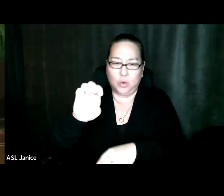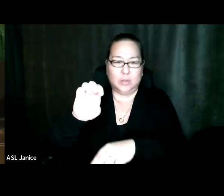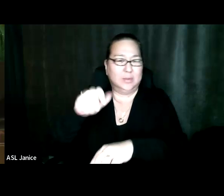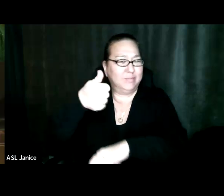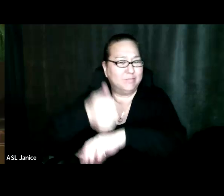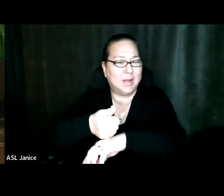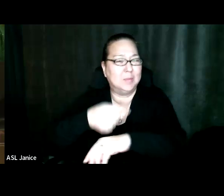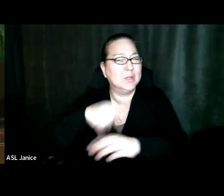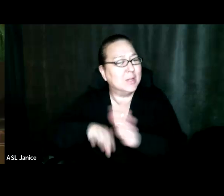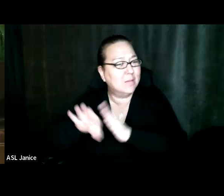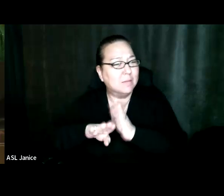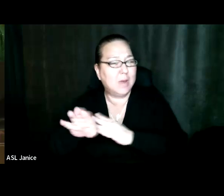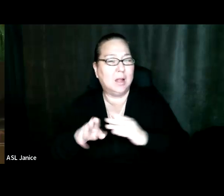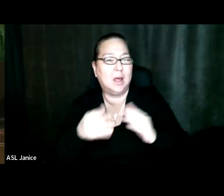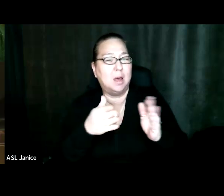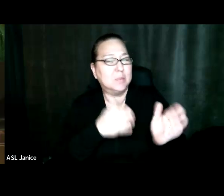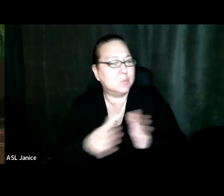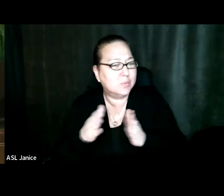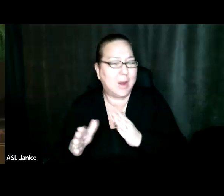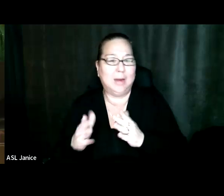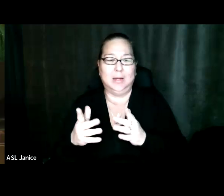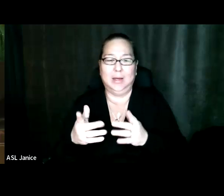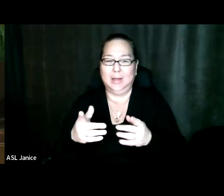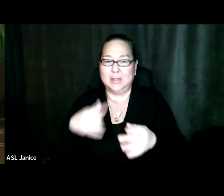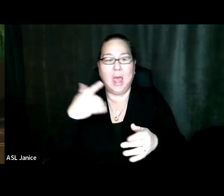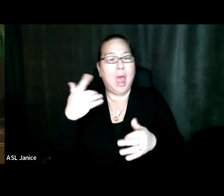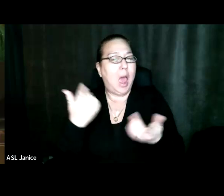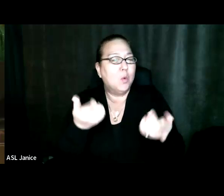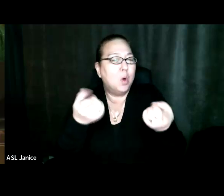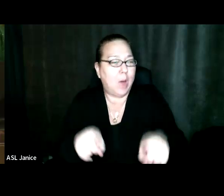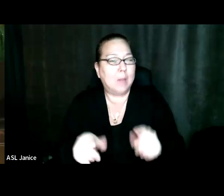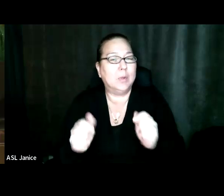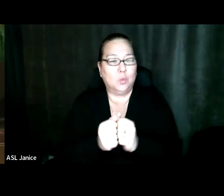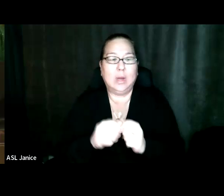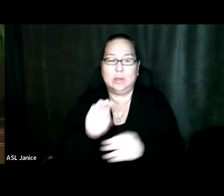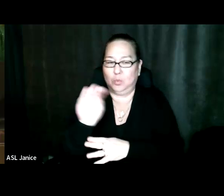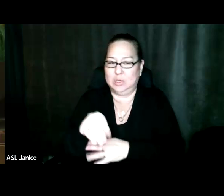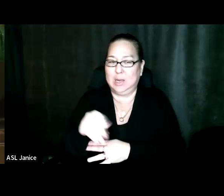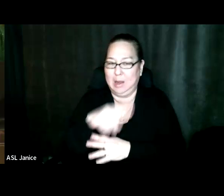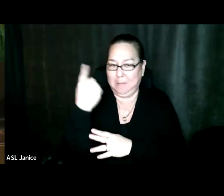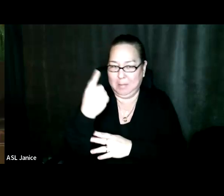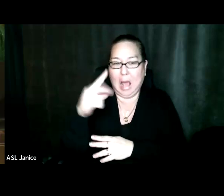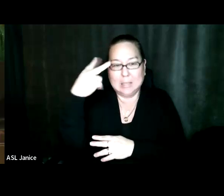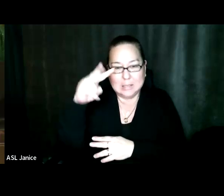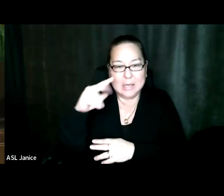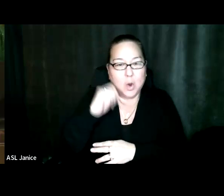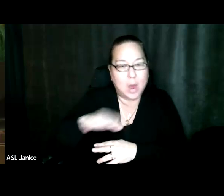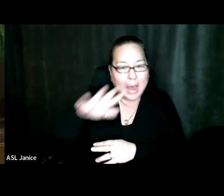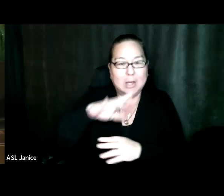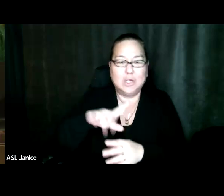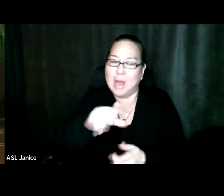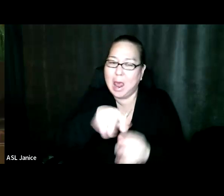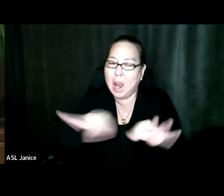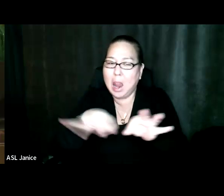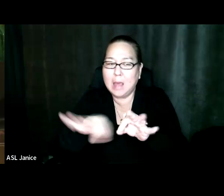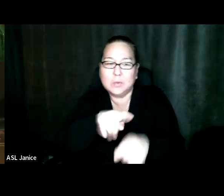a collaboration with local colleges and universities. Thank What you, is Mr. Mudd. happening now is not working. Thank you.